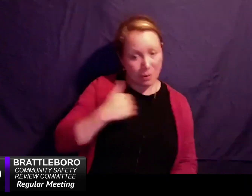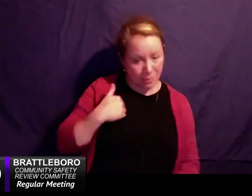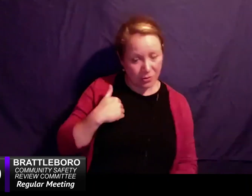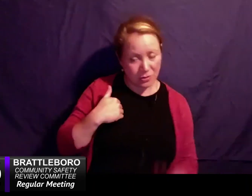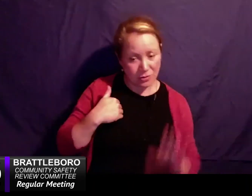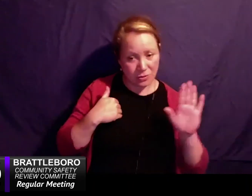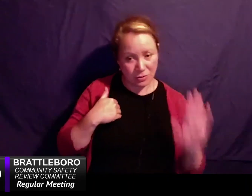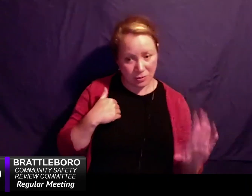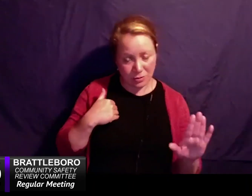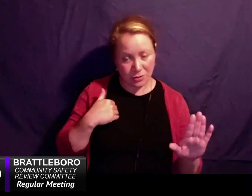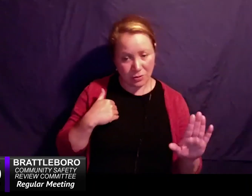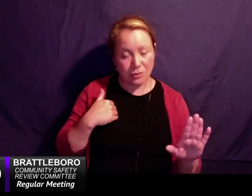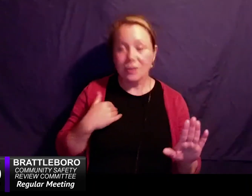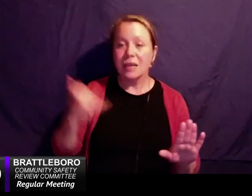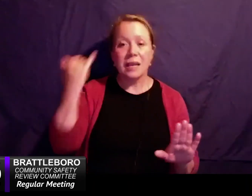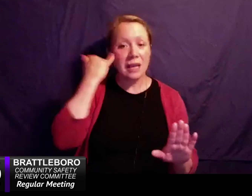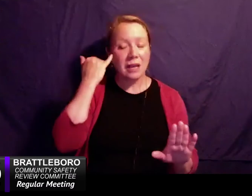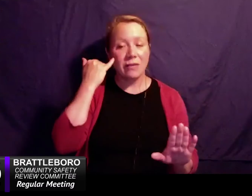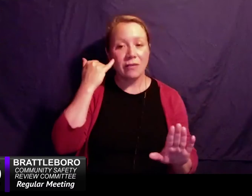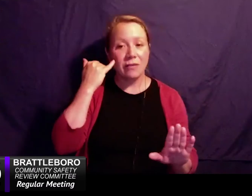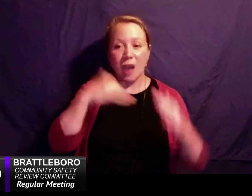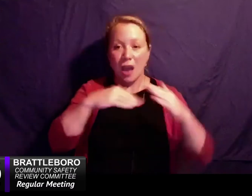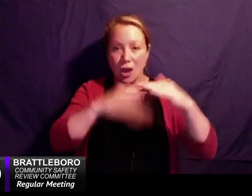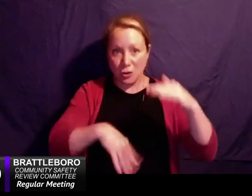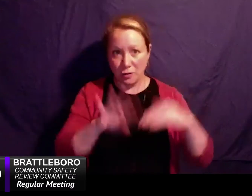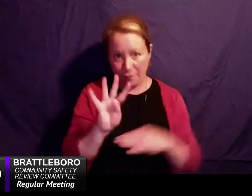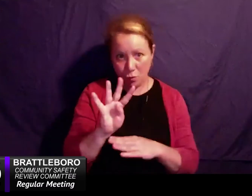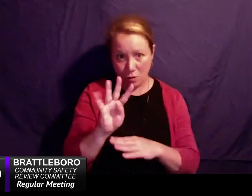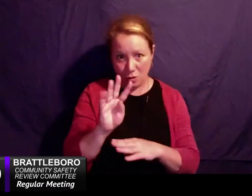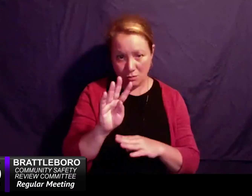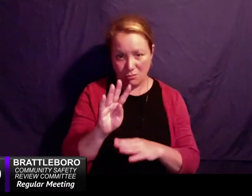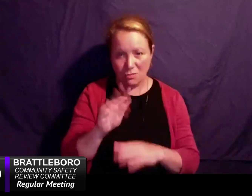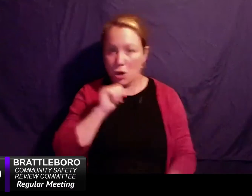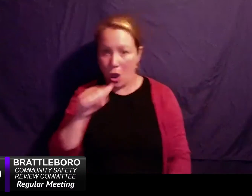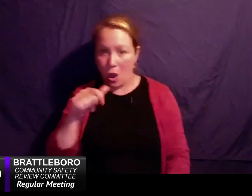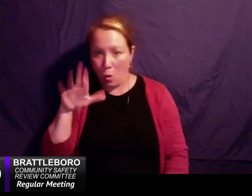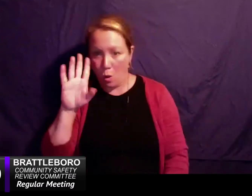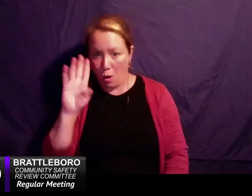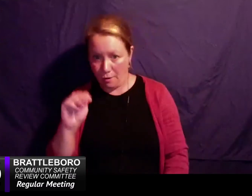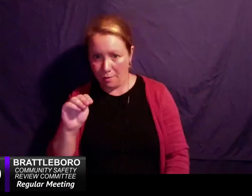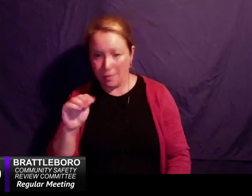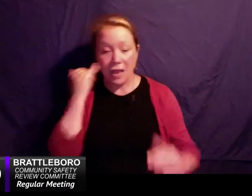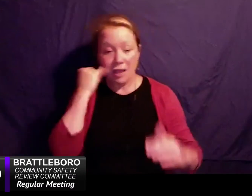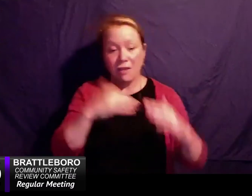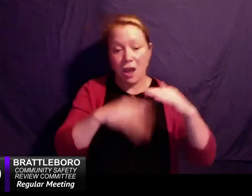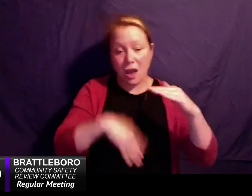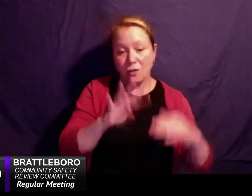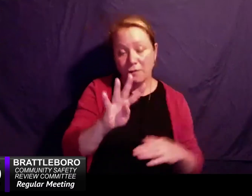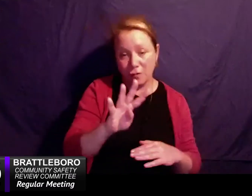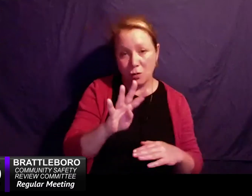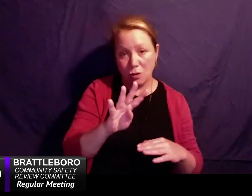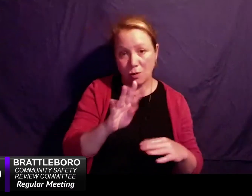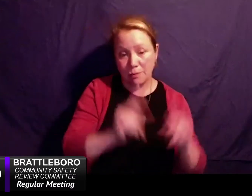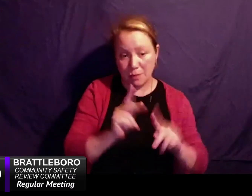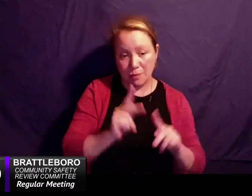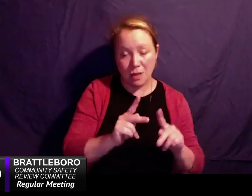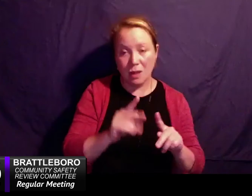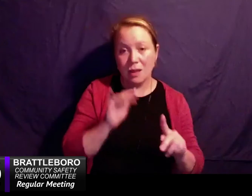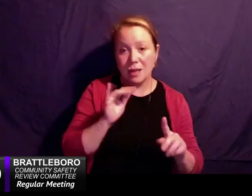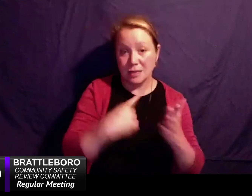that is not a quorum, so 4 or less committee members, is not subject to open meeting